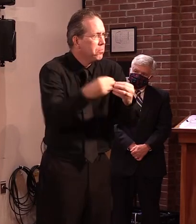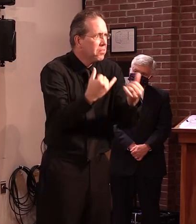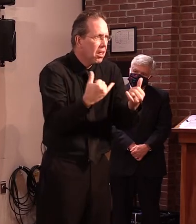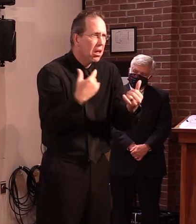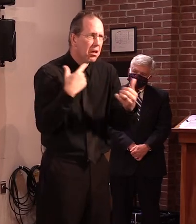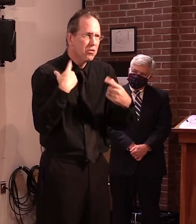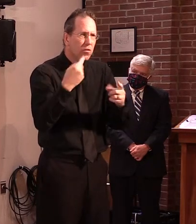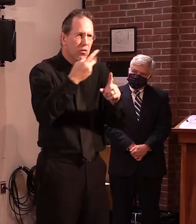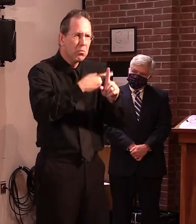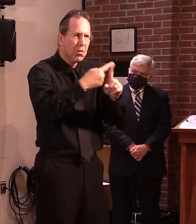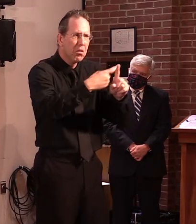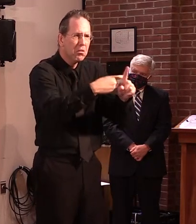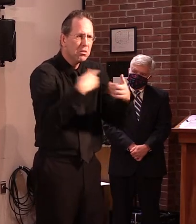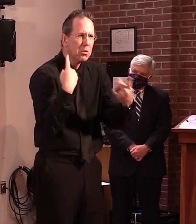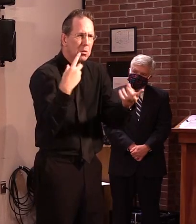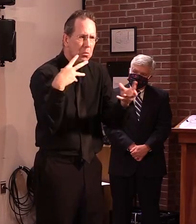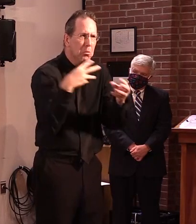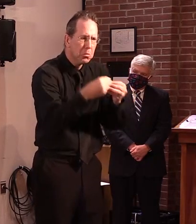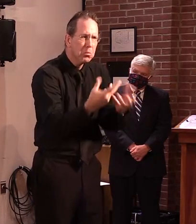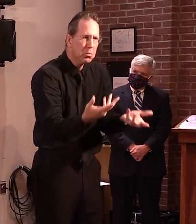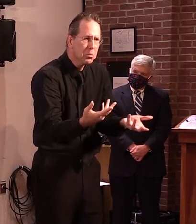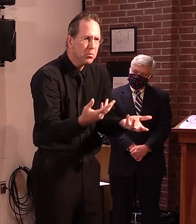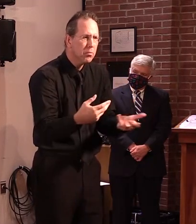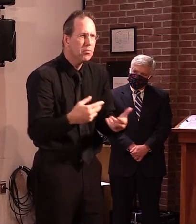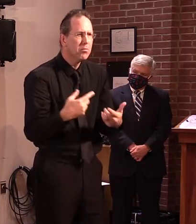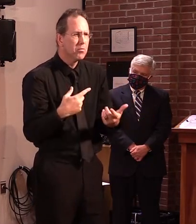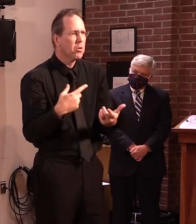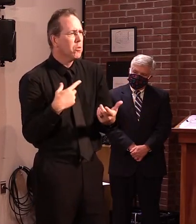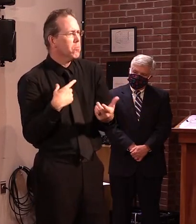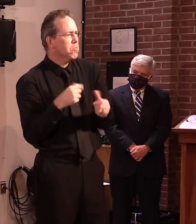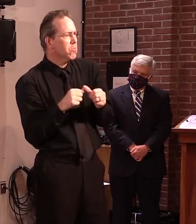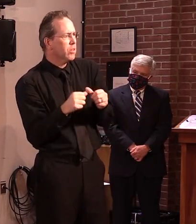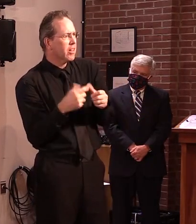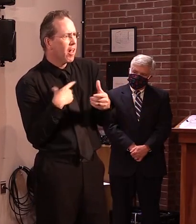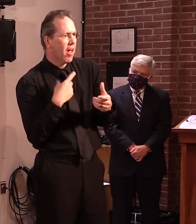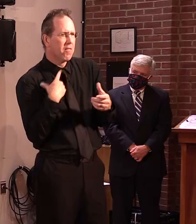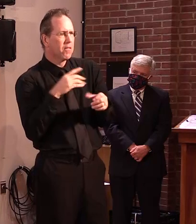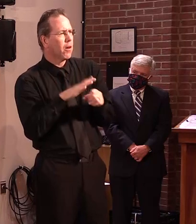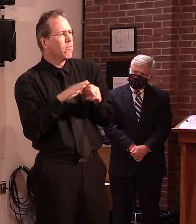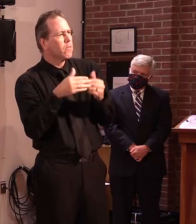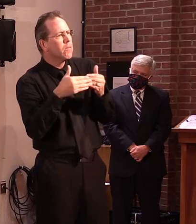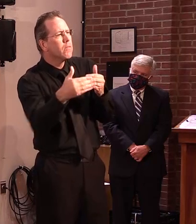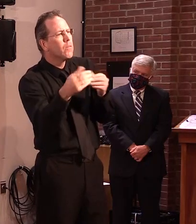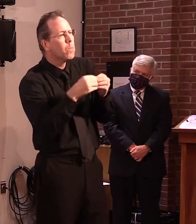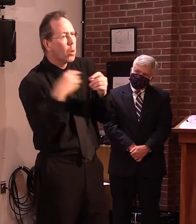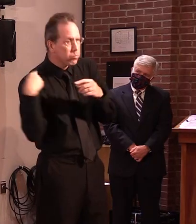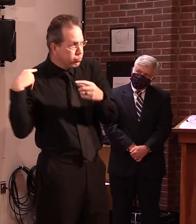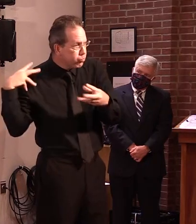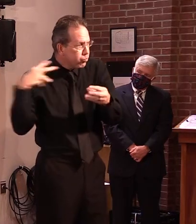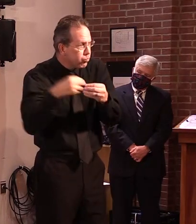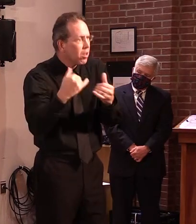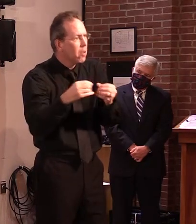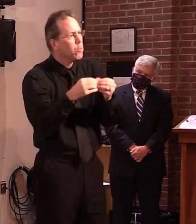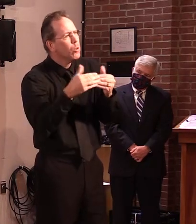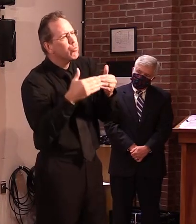through, you know, the same a month or two down the road. So I feel good about where we are today. I don't know,